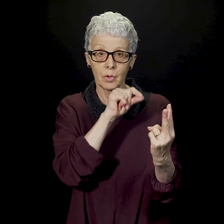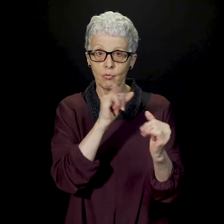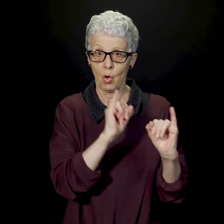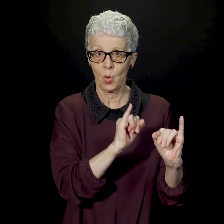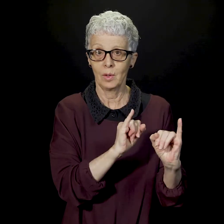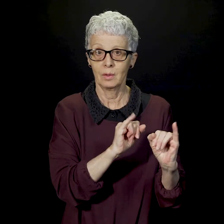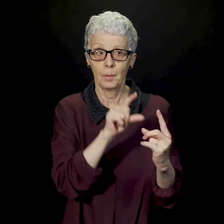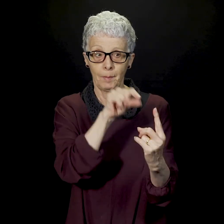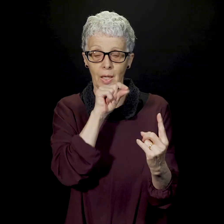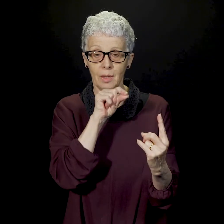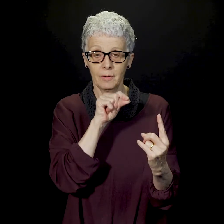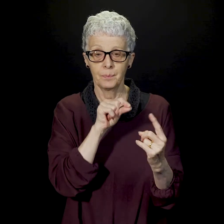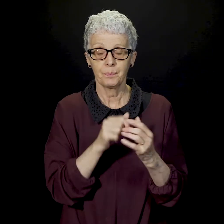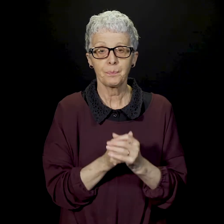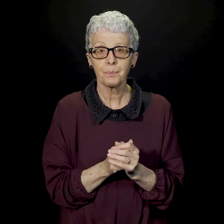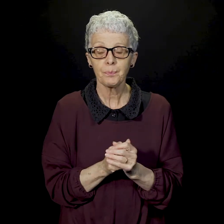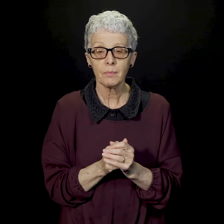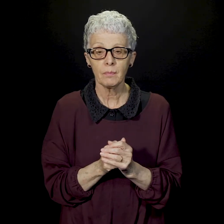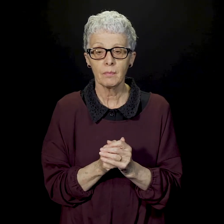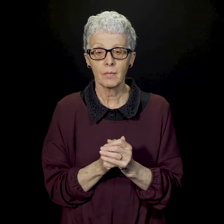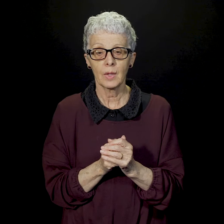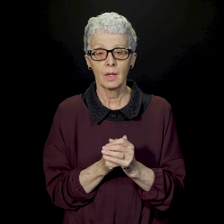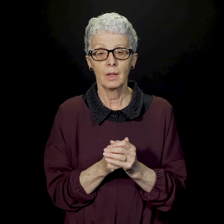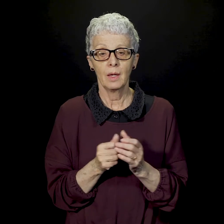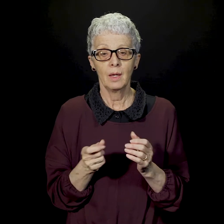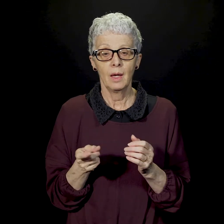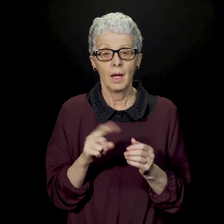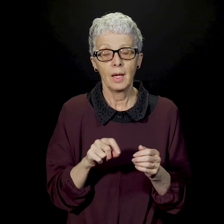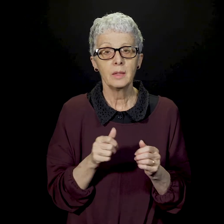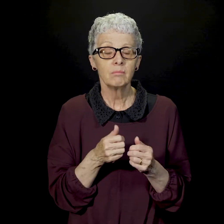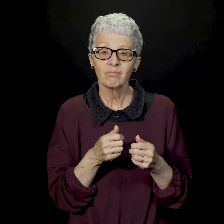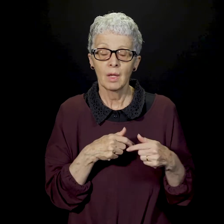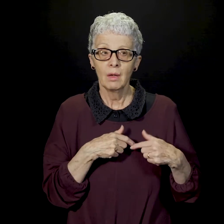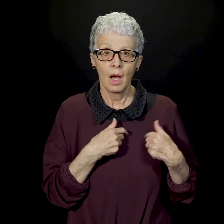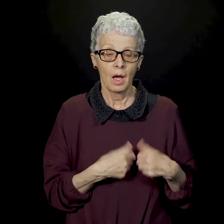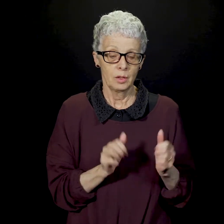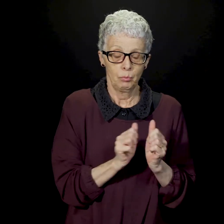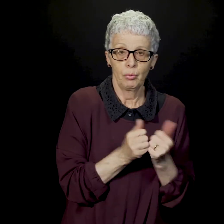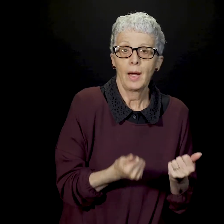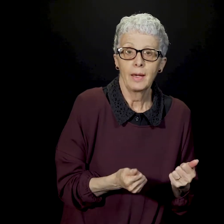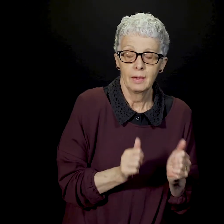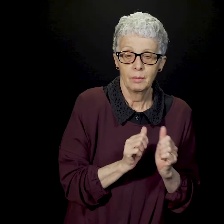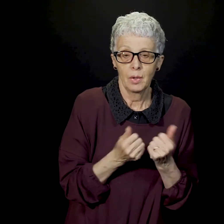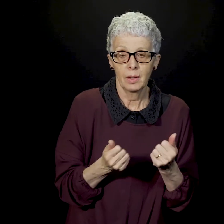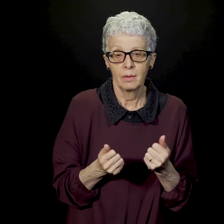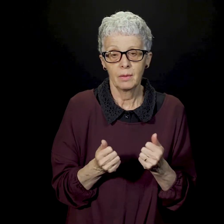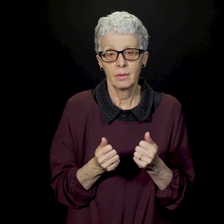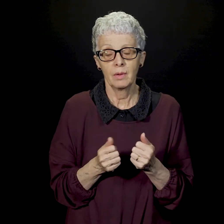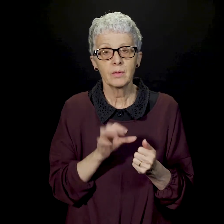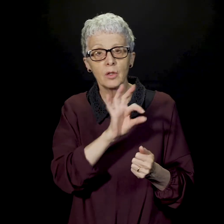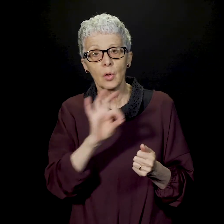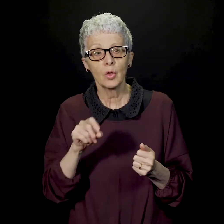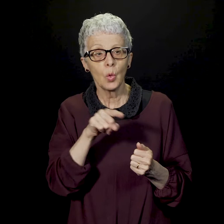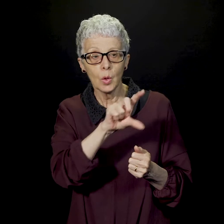For some of you, that was of your own choosing. And heartbreakingly, for some of you, that would be not of your own